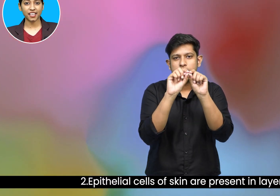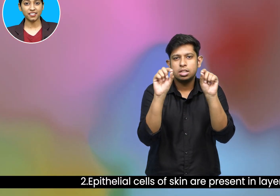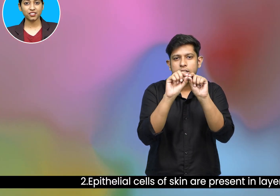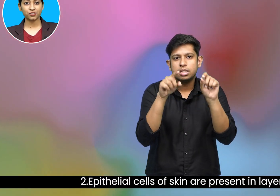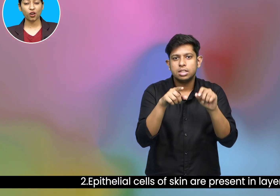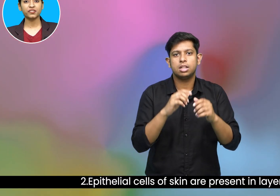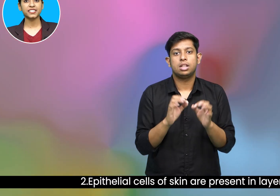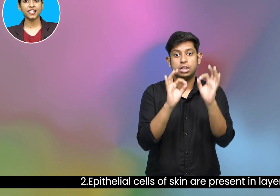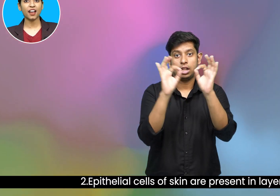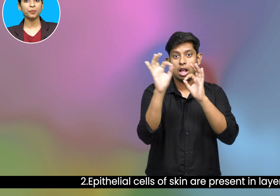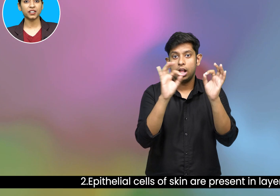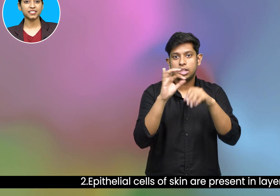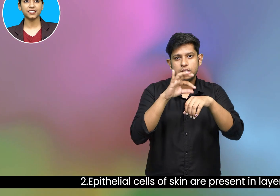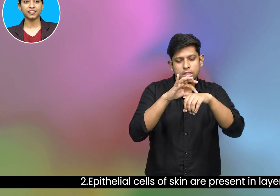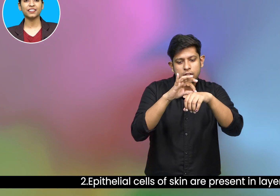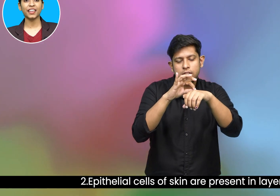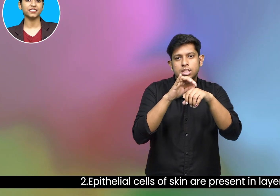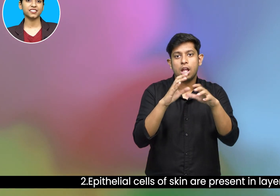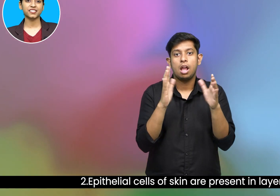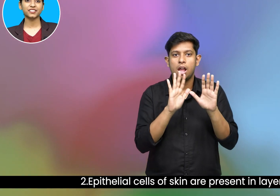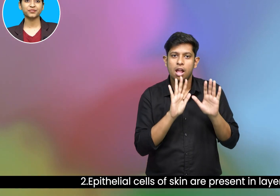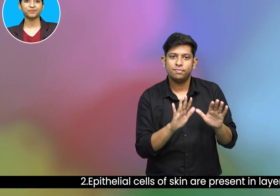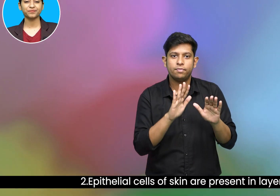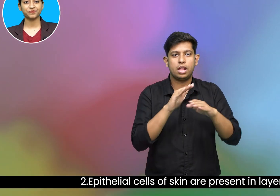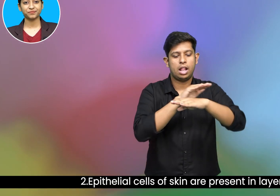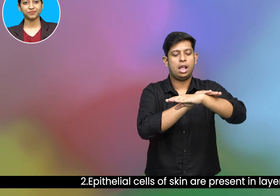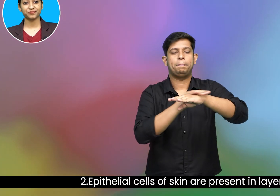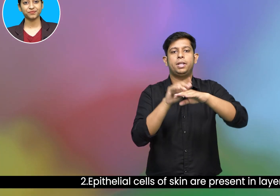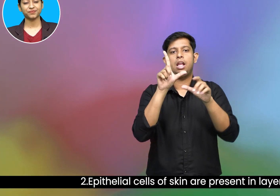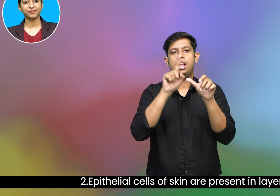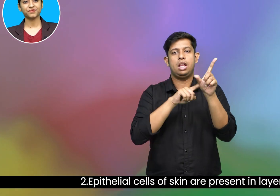Epithelial cells of skin are present in layers.